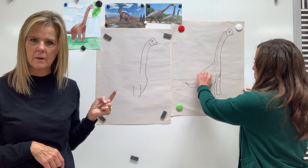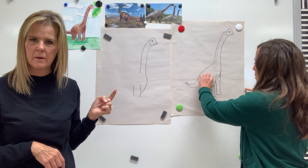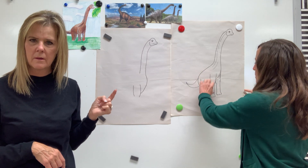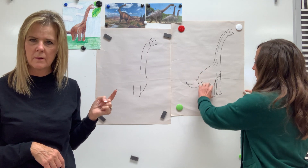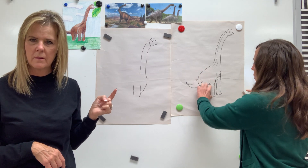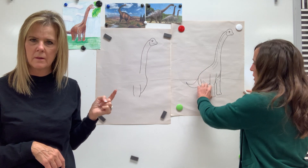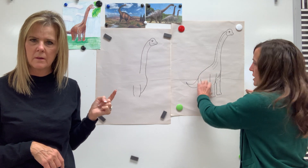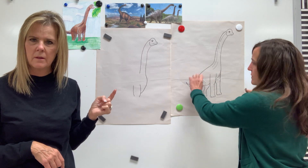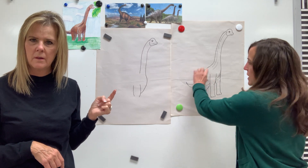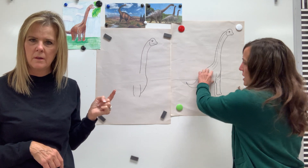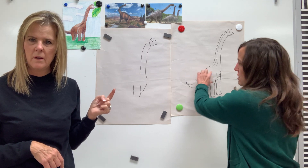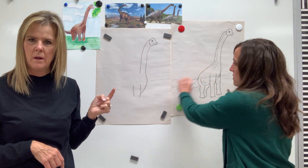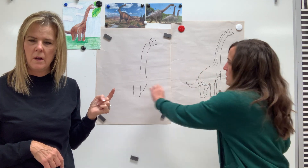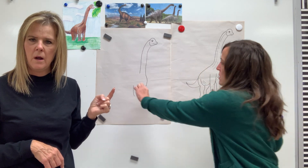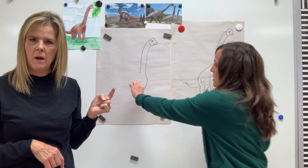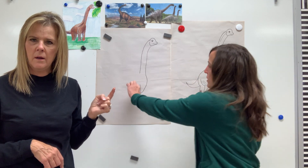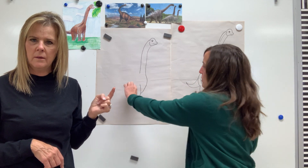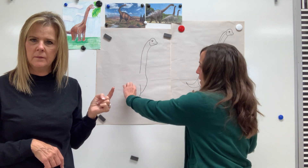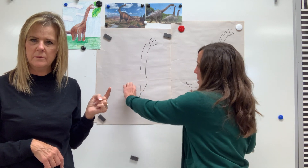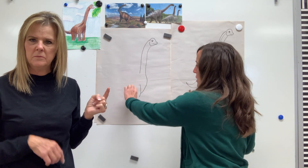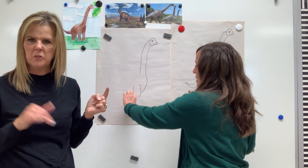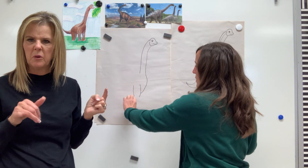part, you know, they're about even.